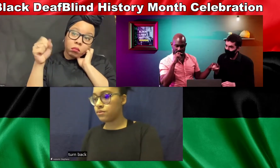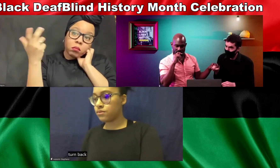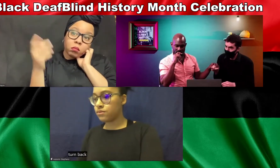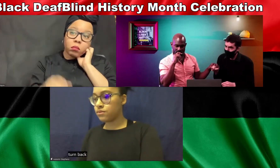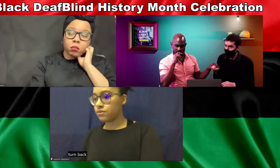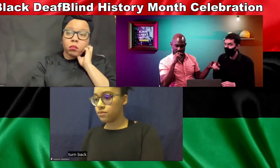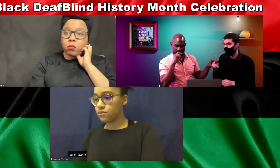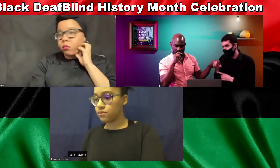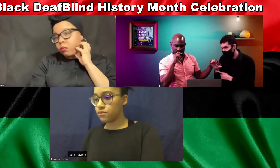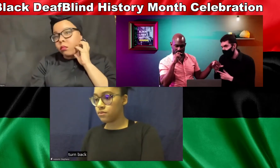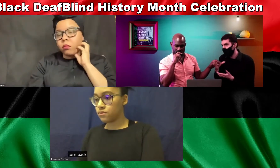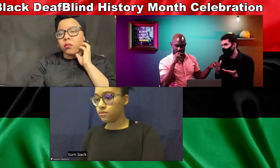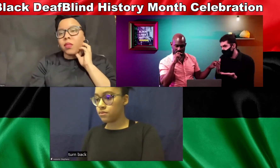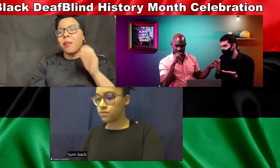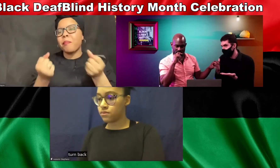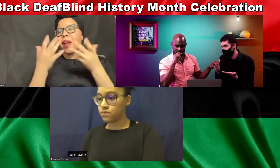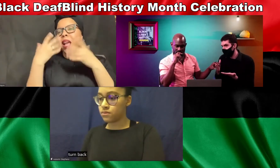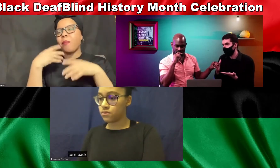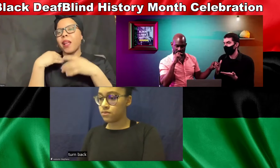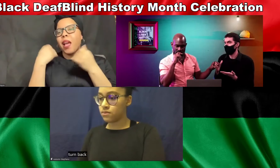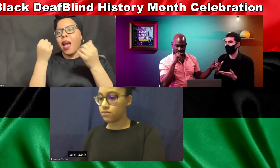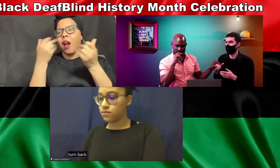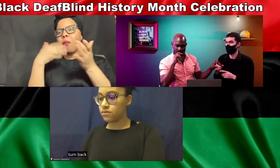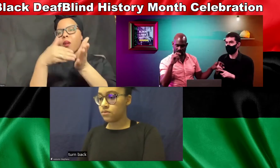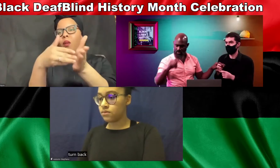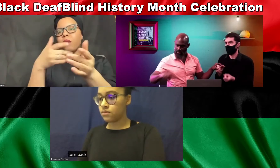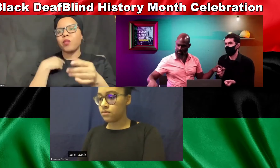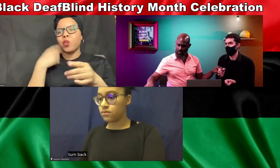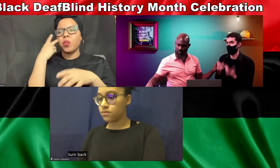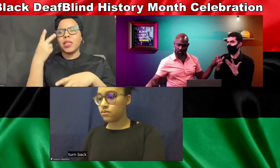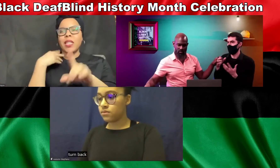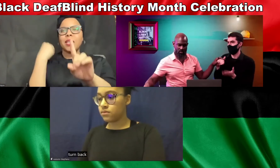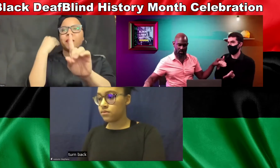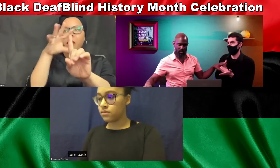maybe people of color who are deaf and blind.